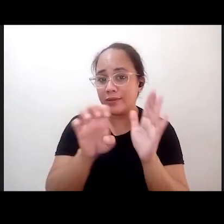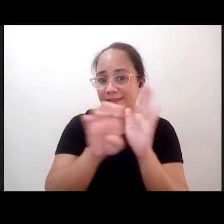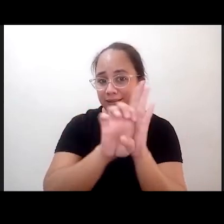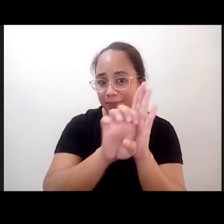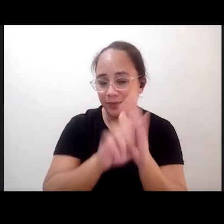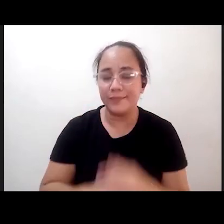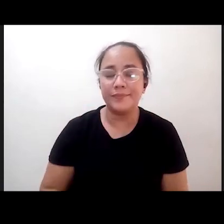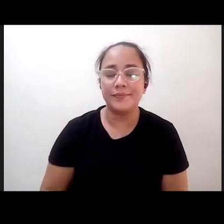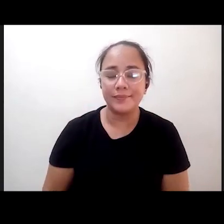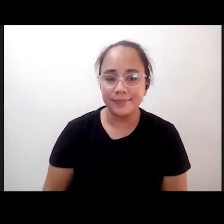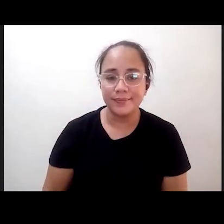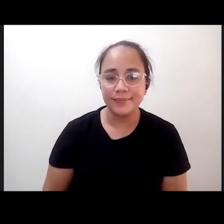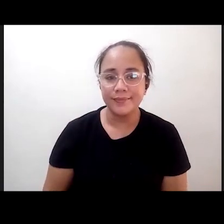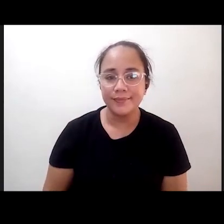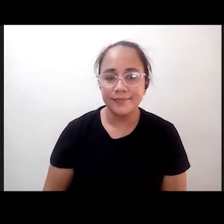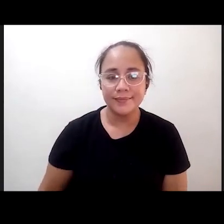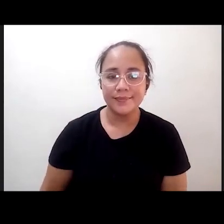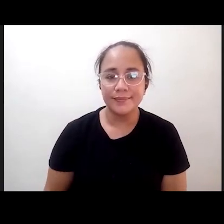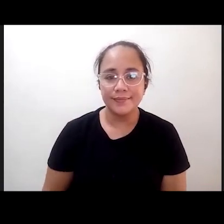How